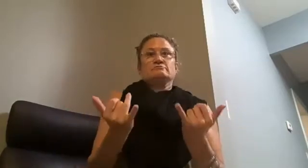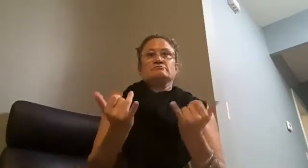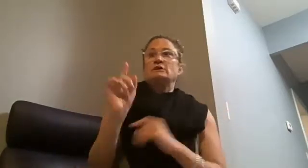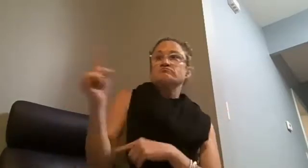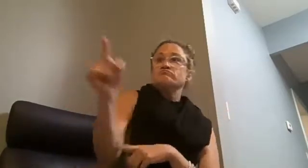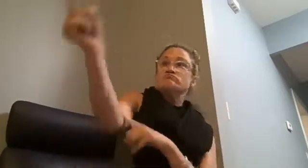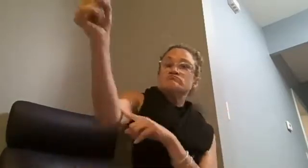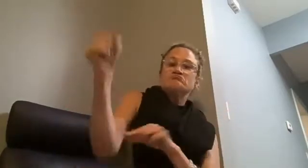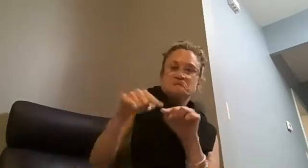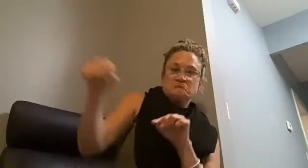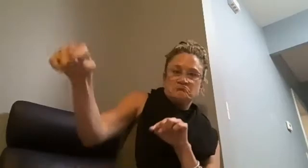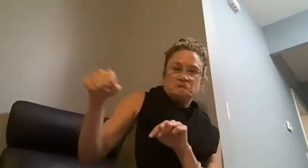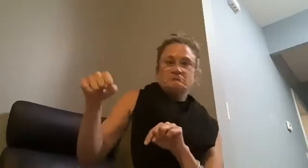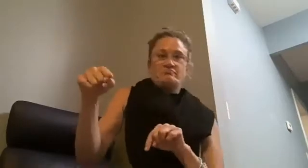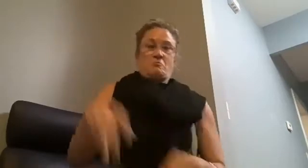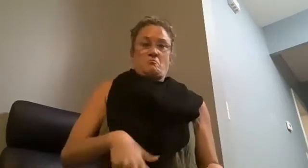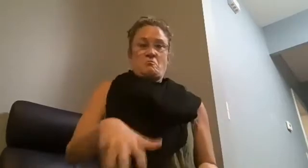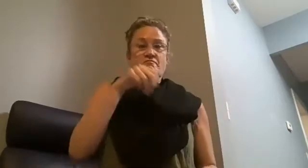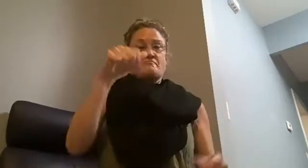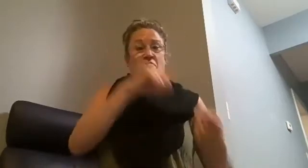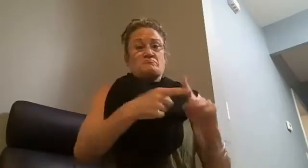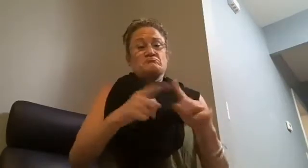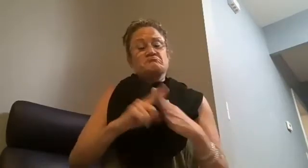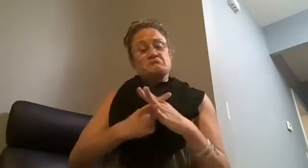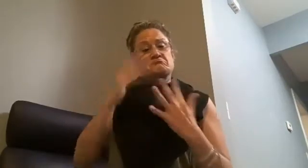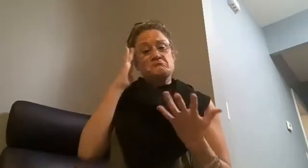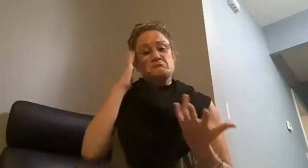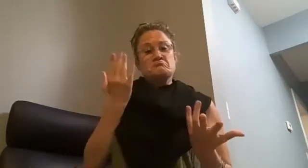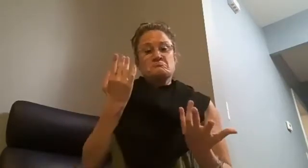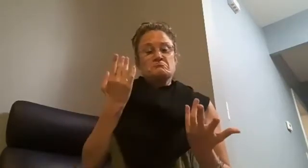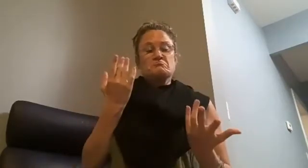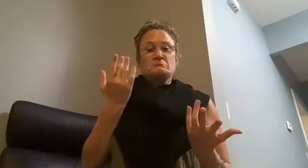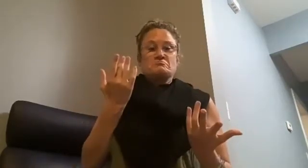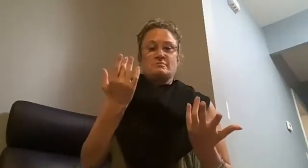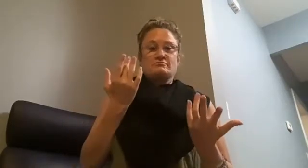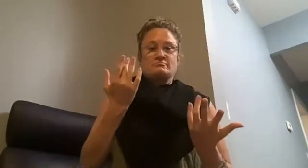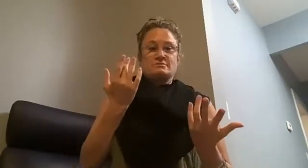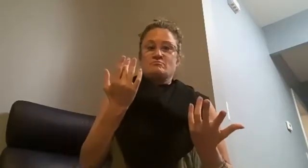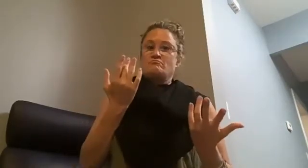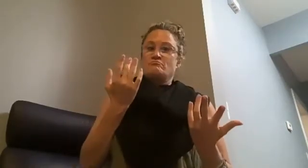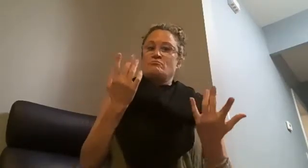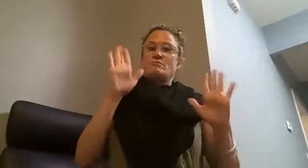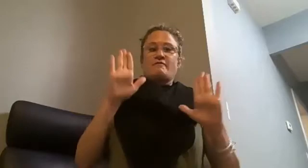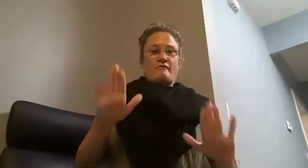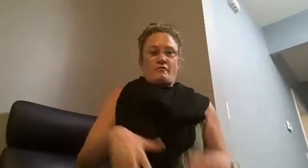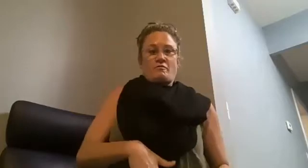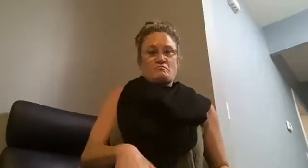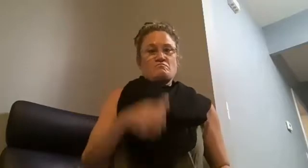did, for our pregnant friend. And it's weirdly become a haven for pregnant women. Like, there's a lot of pregnant